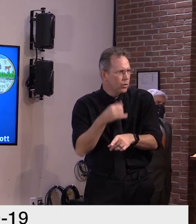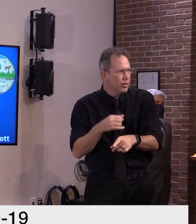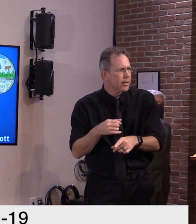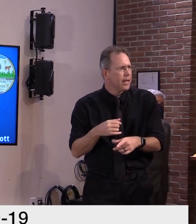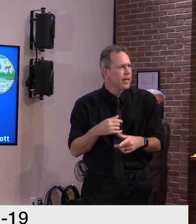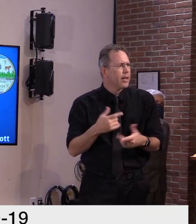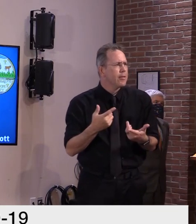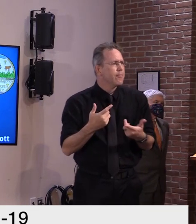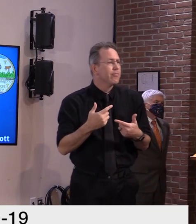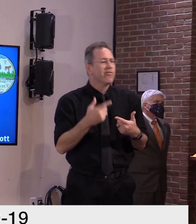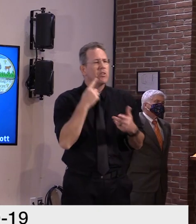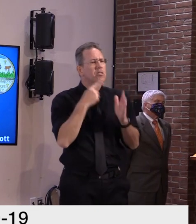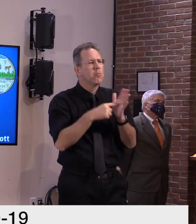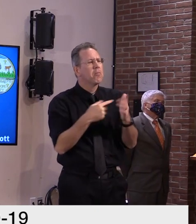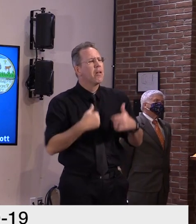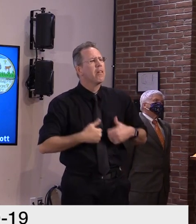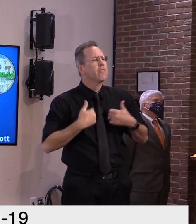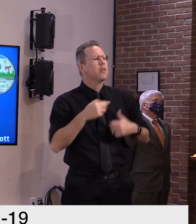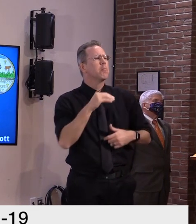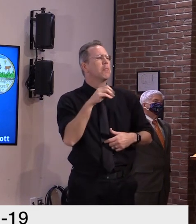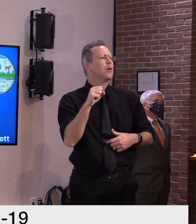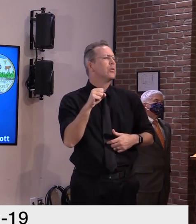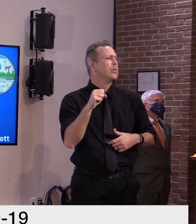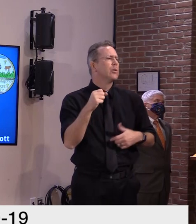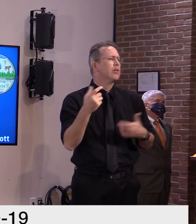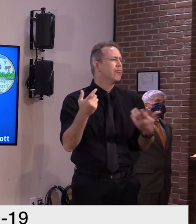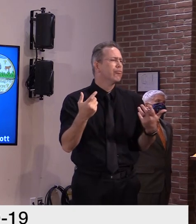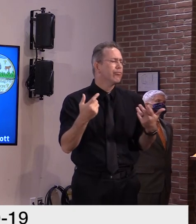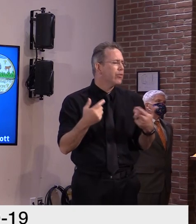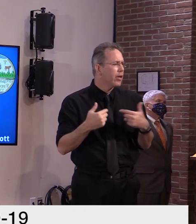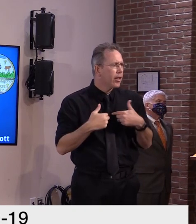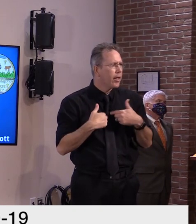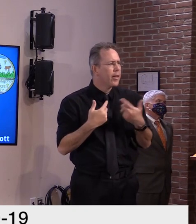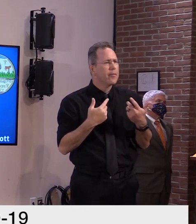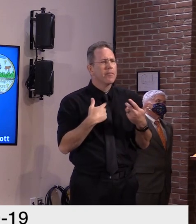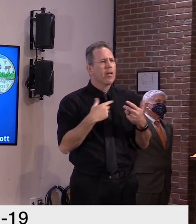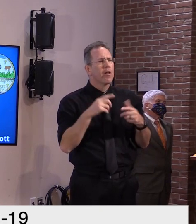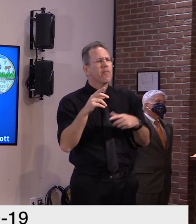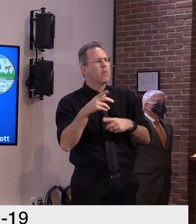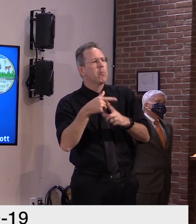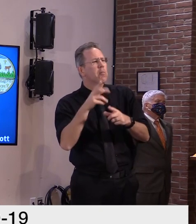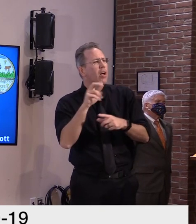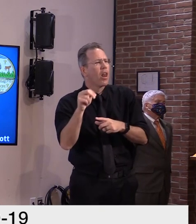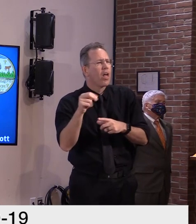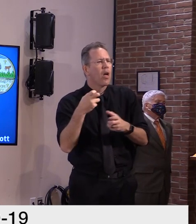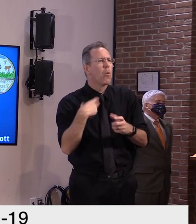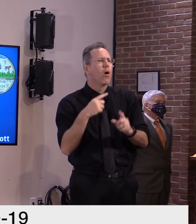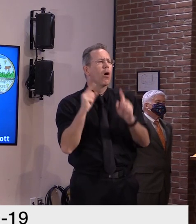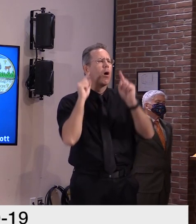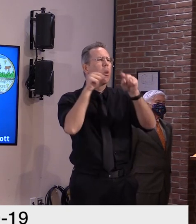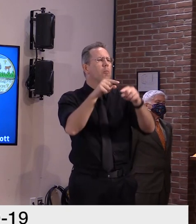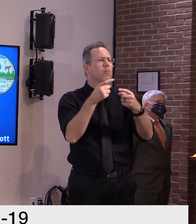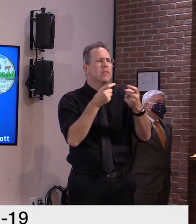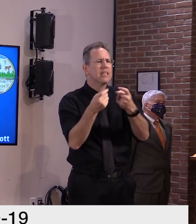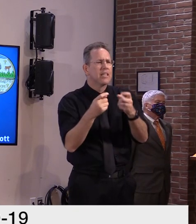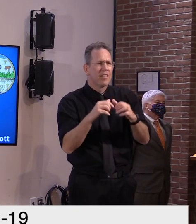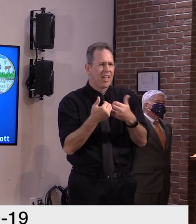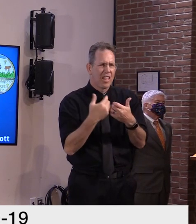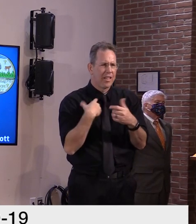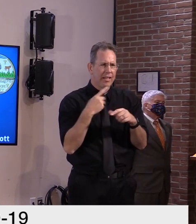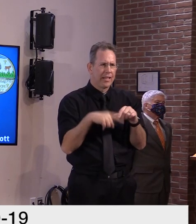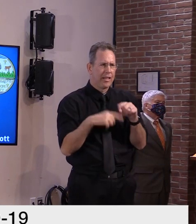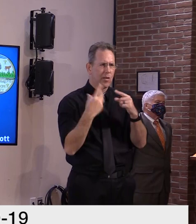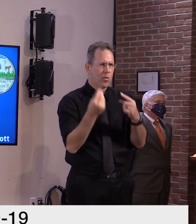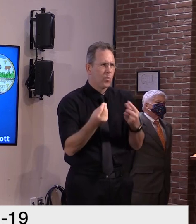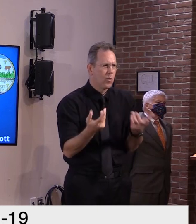come here and ski? Sure, thanks. The most important piece of this is that